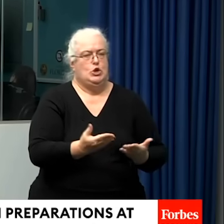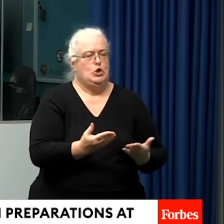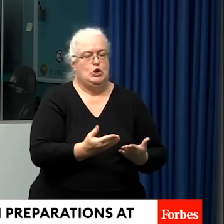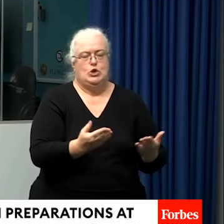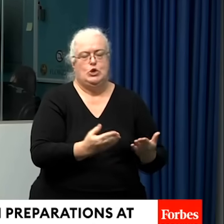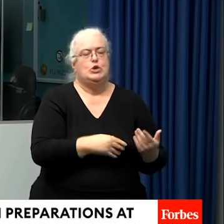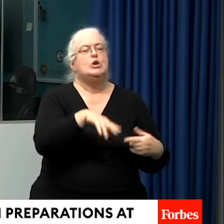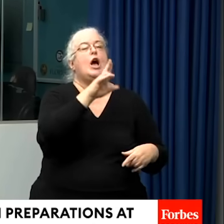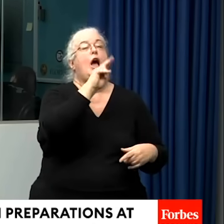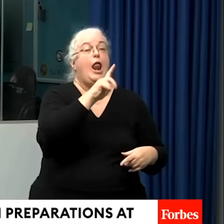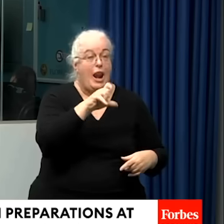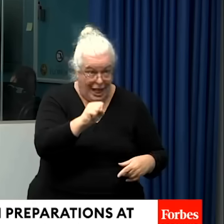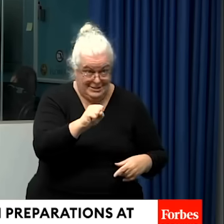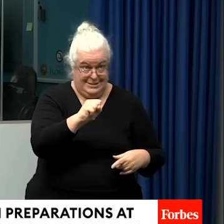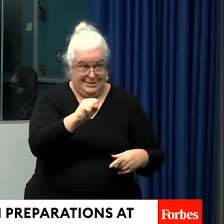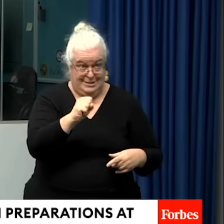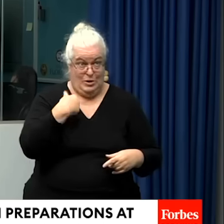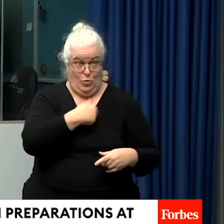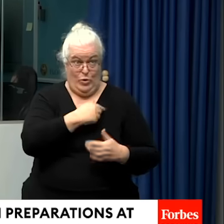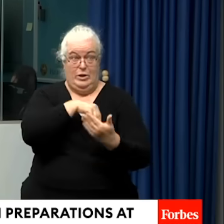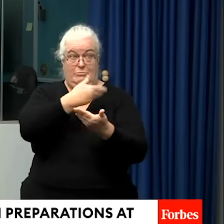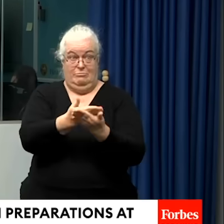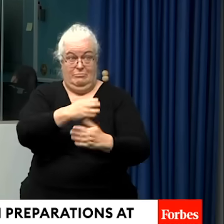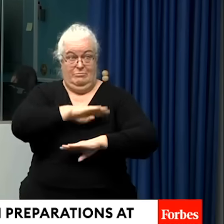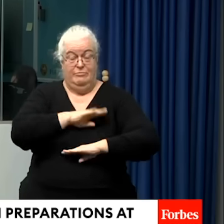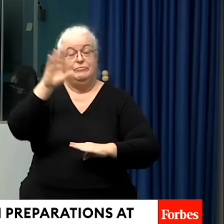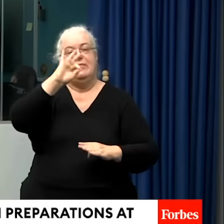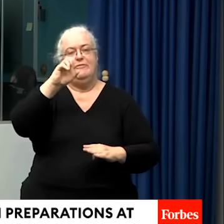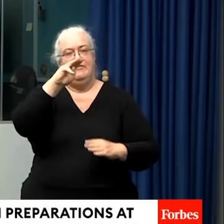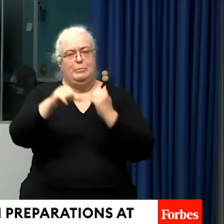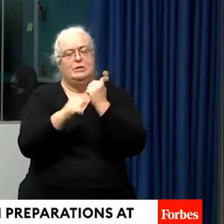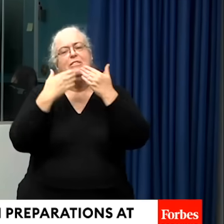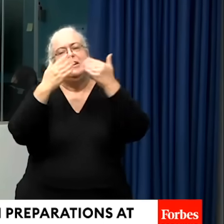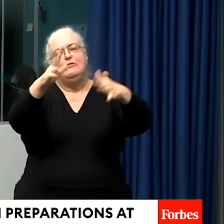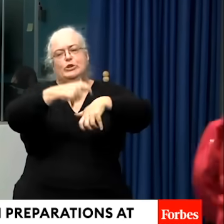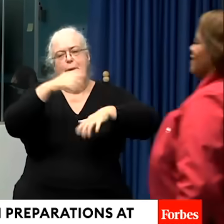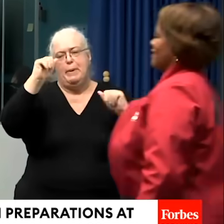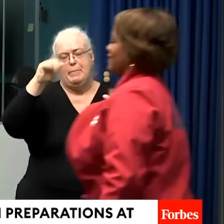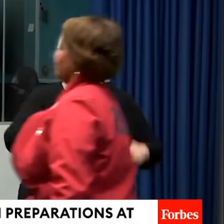to FEMA public assistance or FEMA individual assistance. Okay? All right. Thank you so much, folks. I appreciate your time.